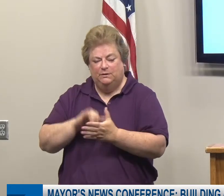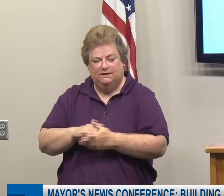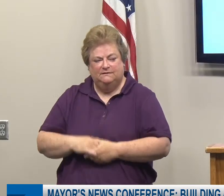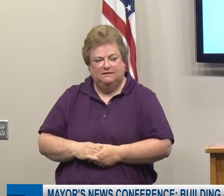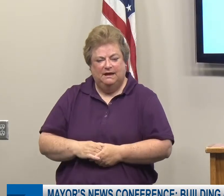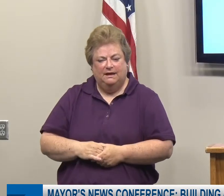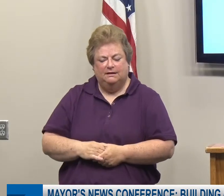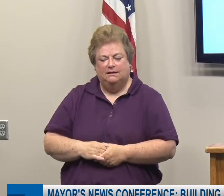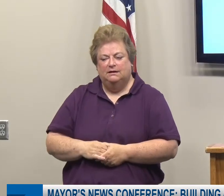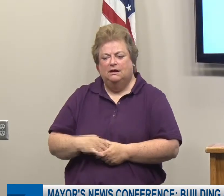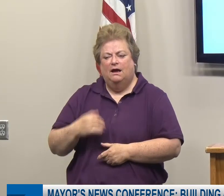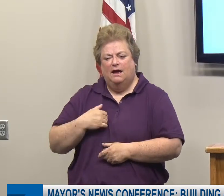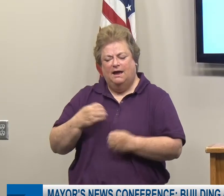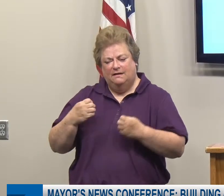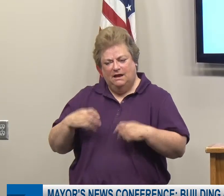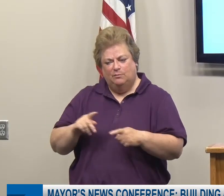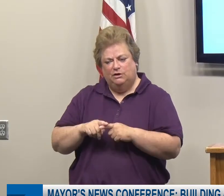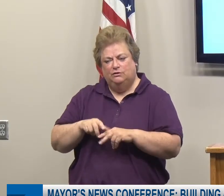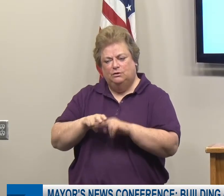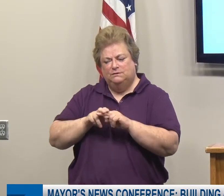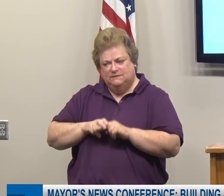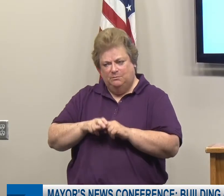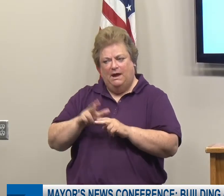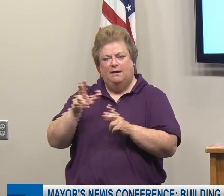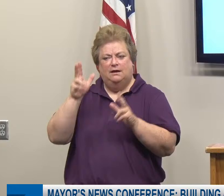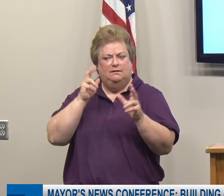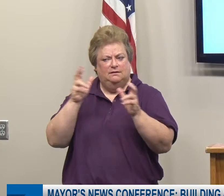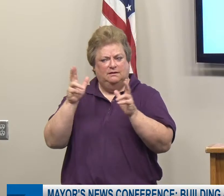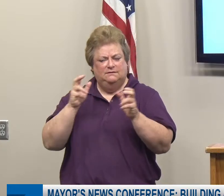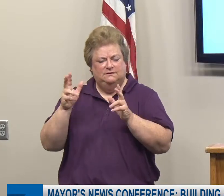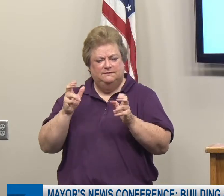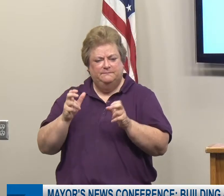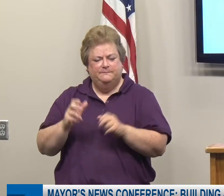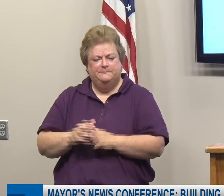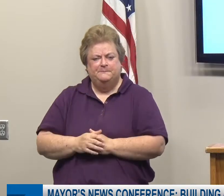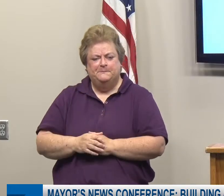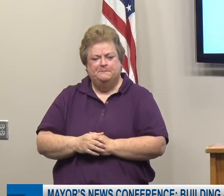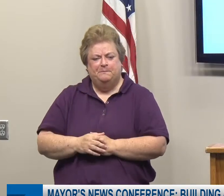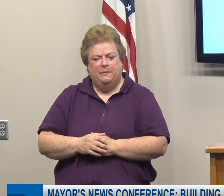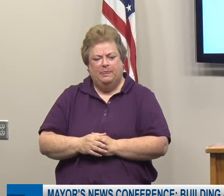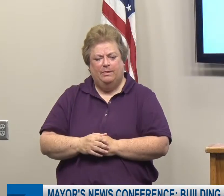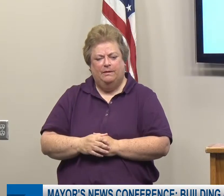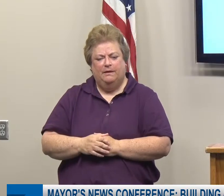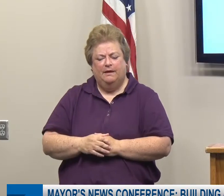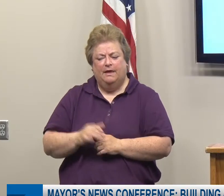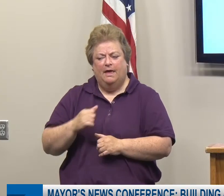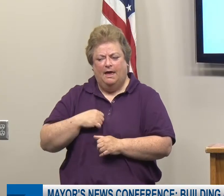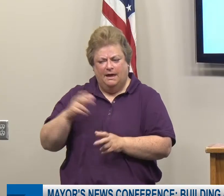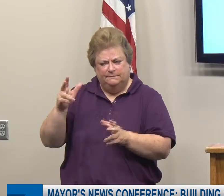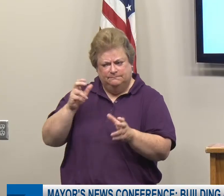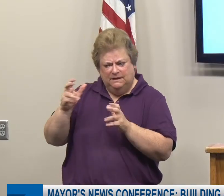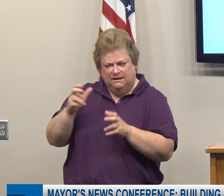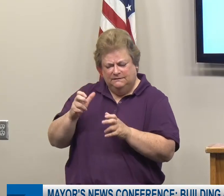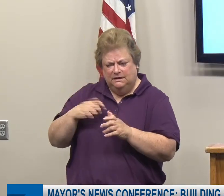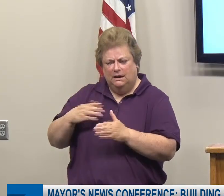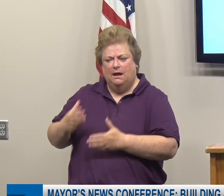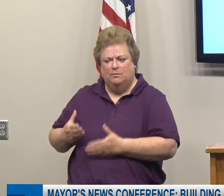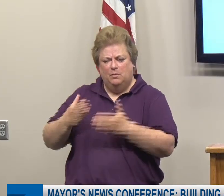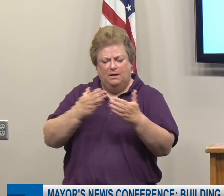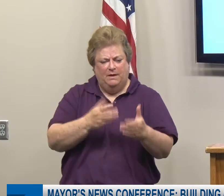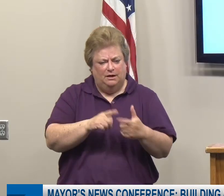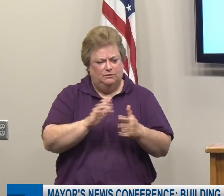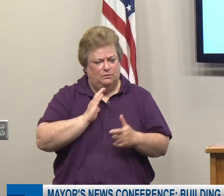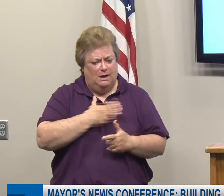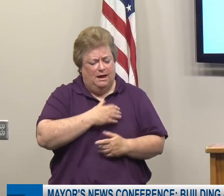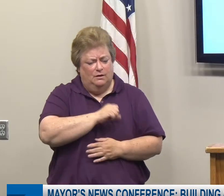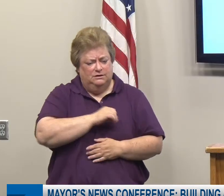participated, so I had an opportunity to sit back to listen, and I took those listening points and I brought it back to our